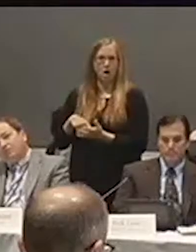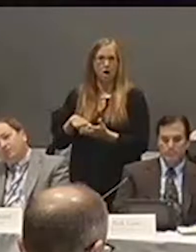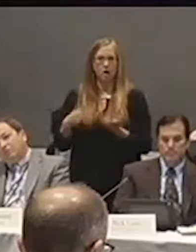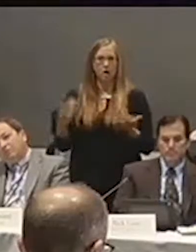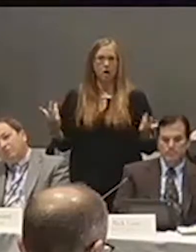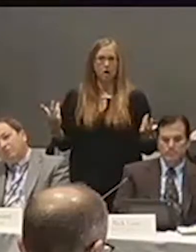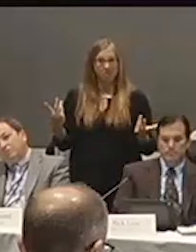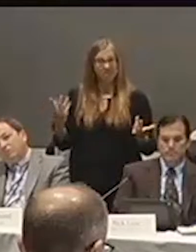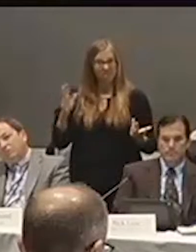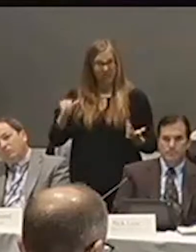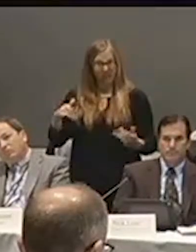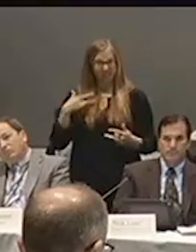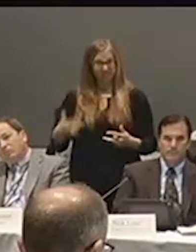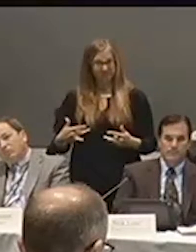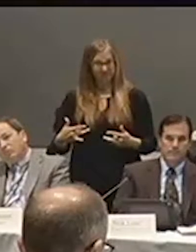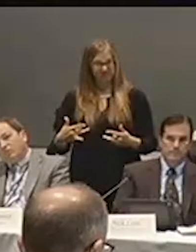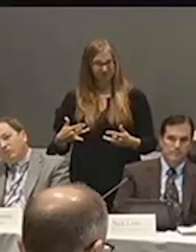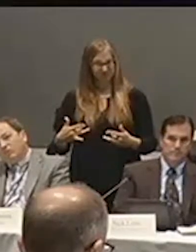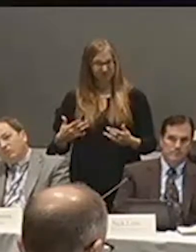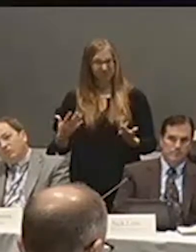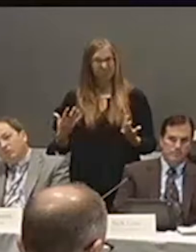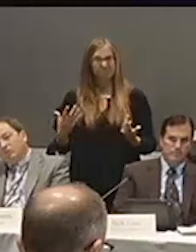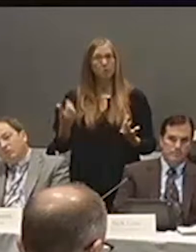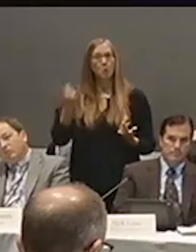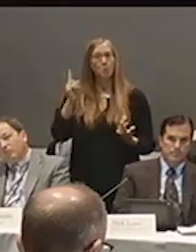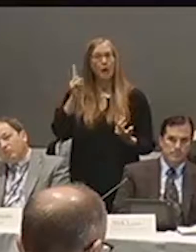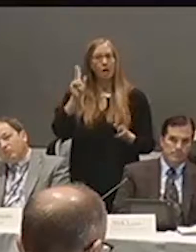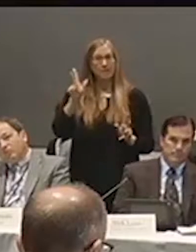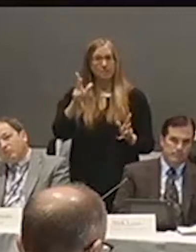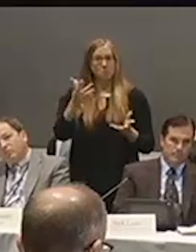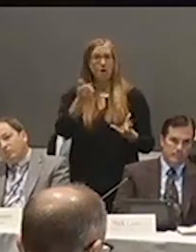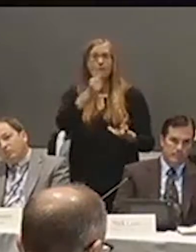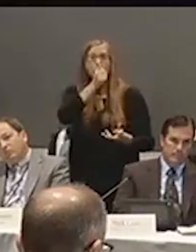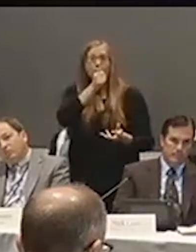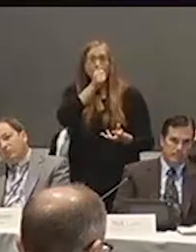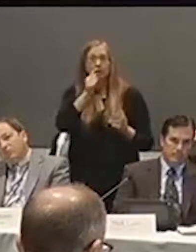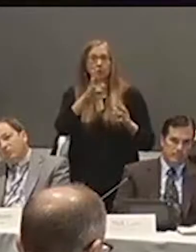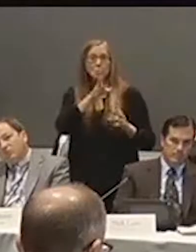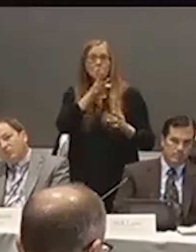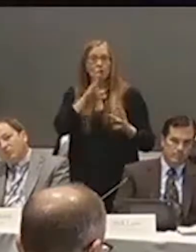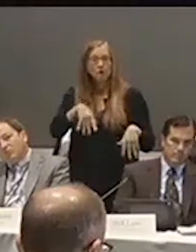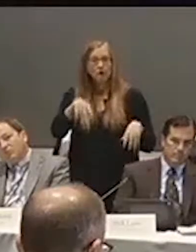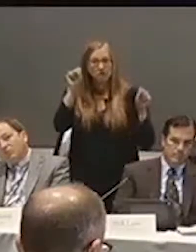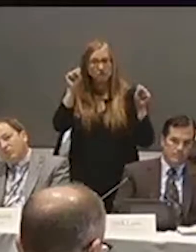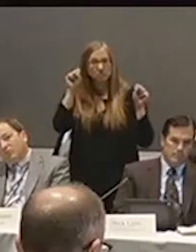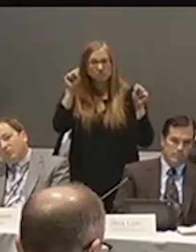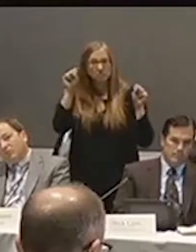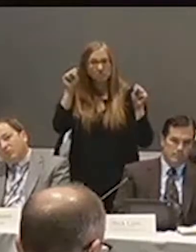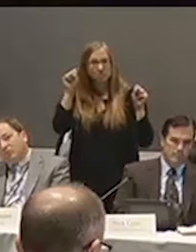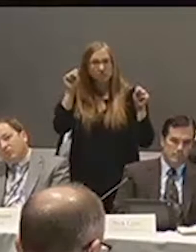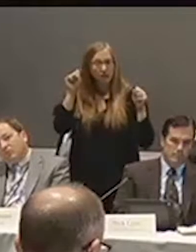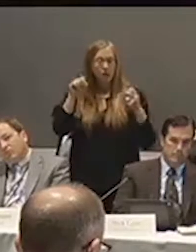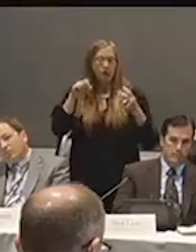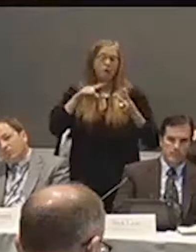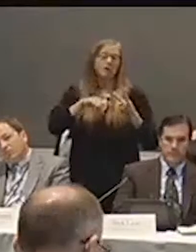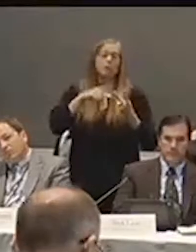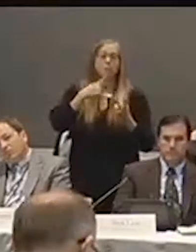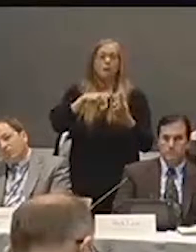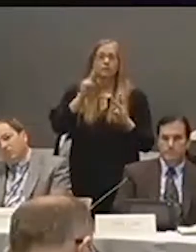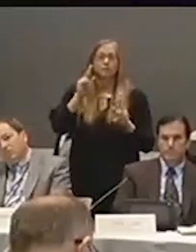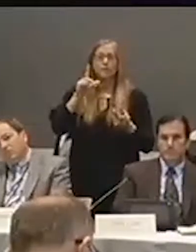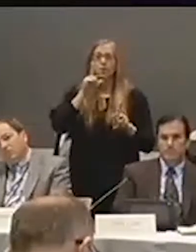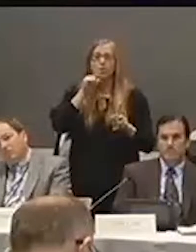some municipalities and states encouraging the privatization of the water, along with those who